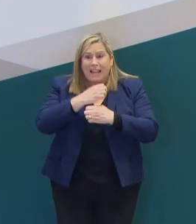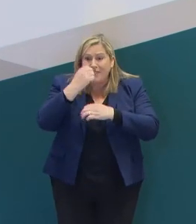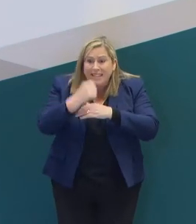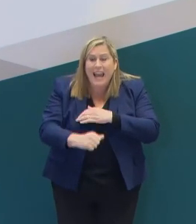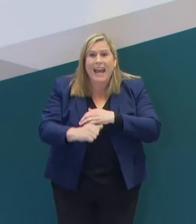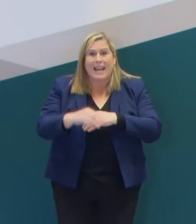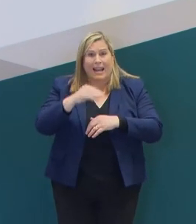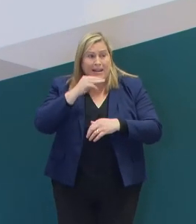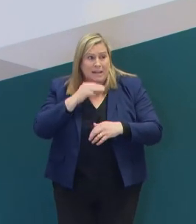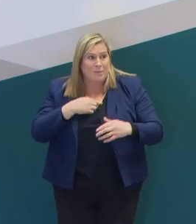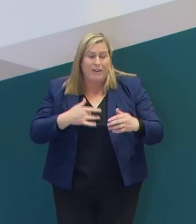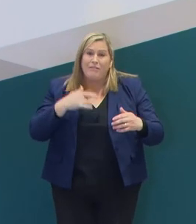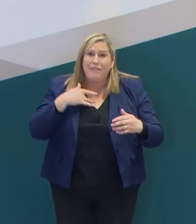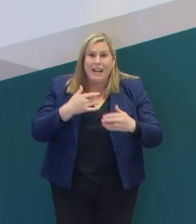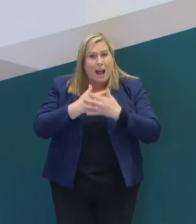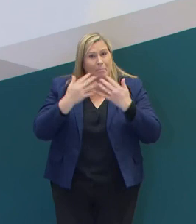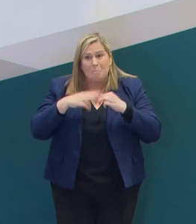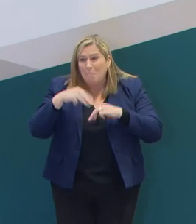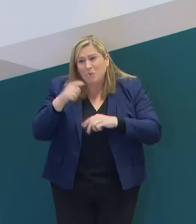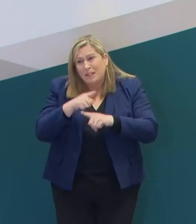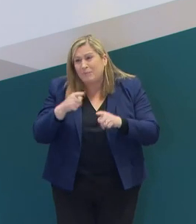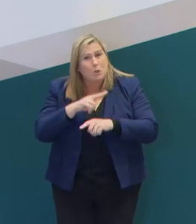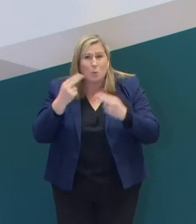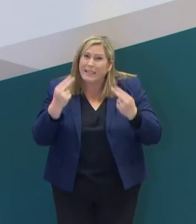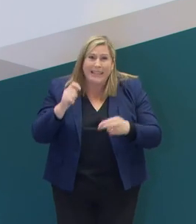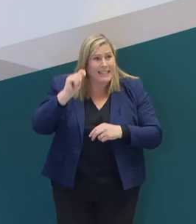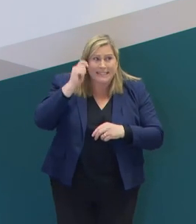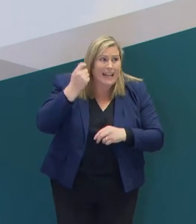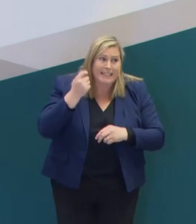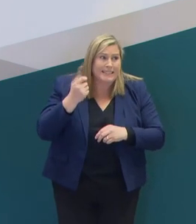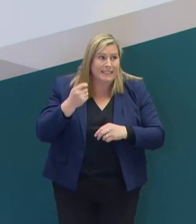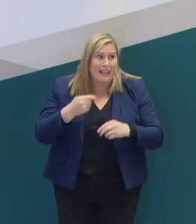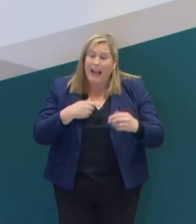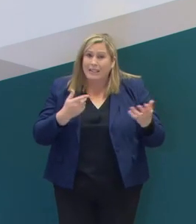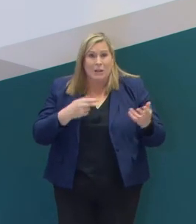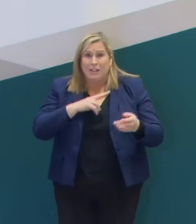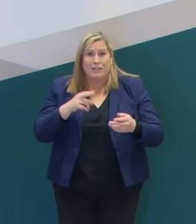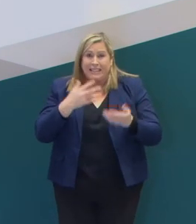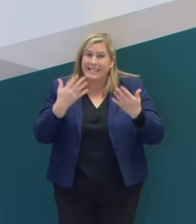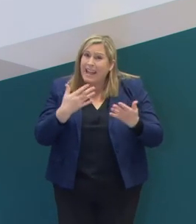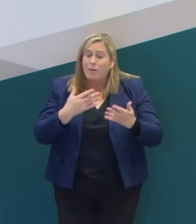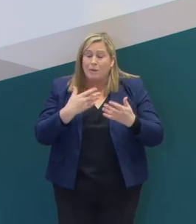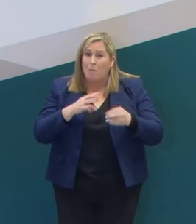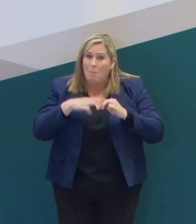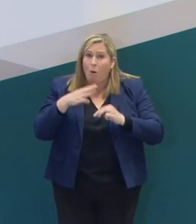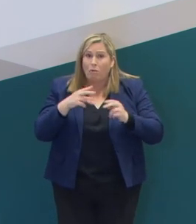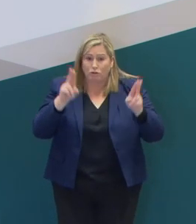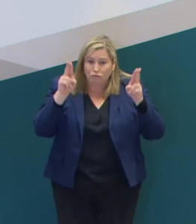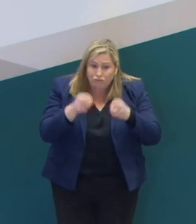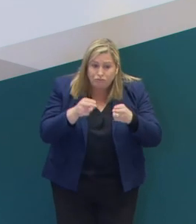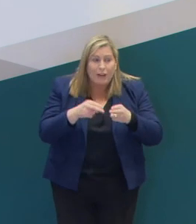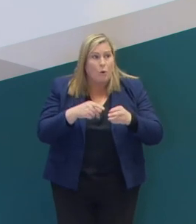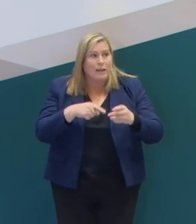people seeking tests are people who don't need to seek tests and who don't fit the tighter case definition that we've now approved. They're worried